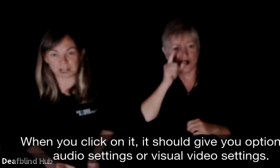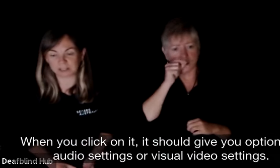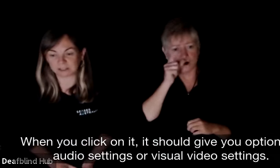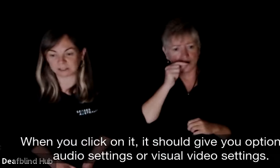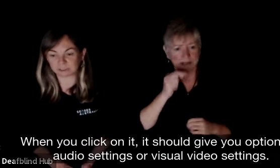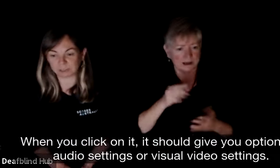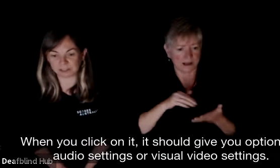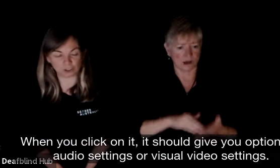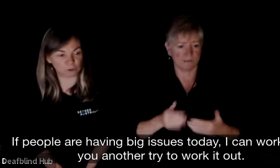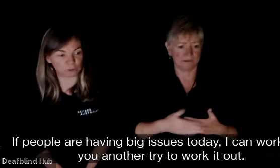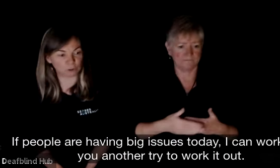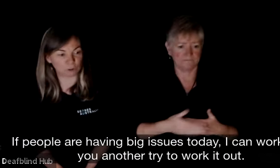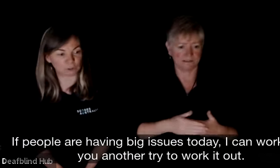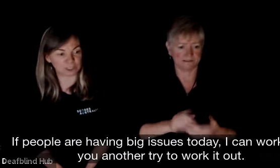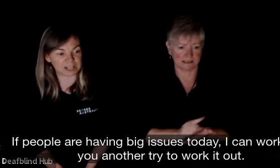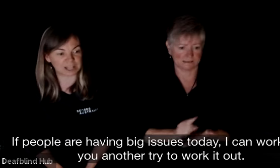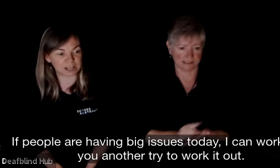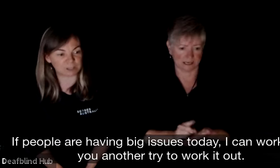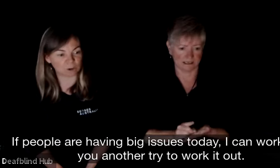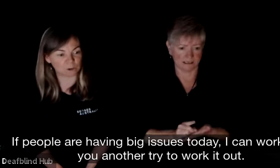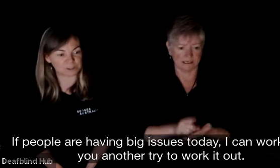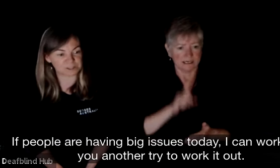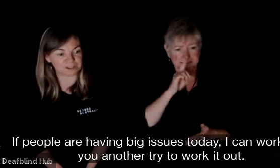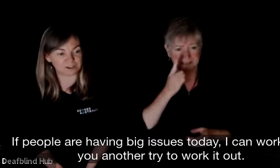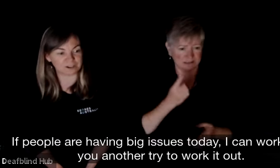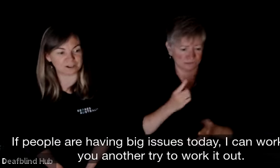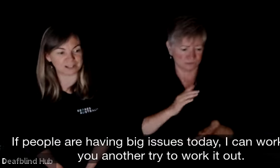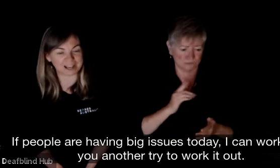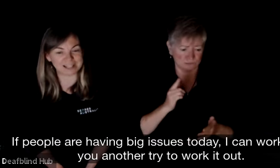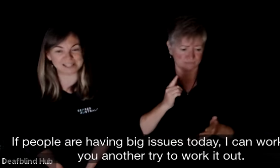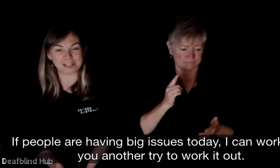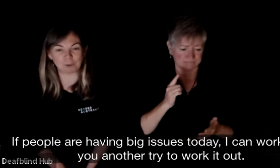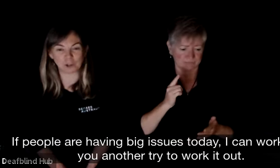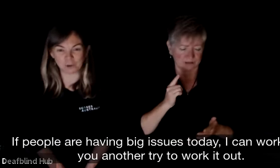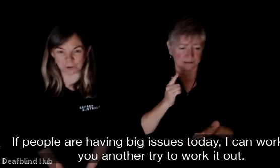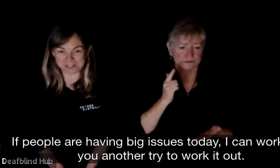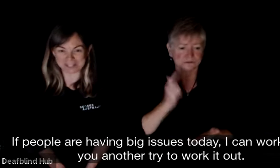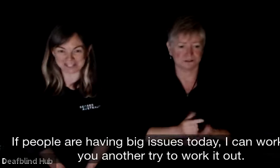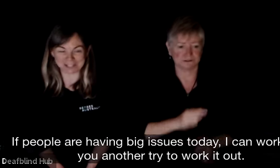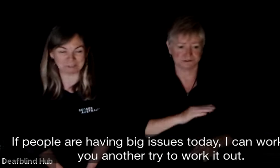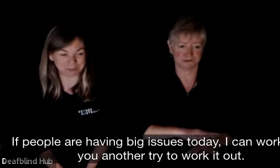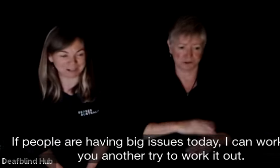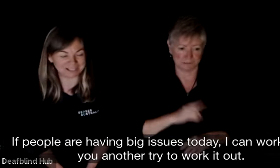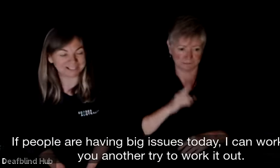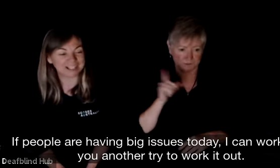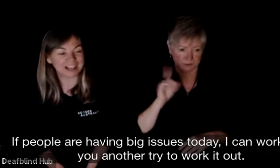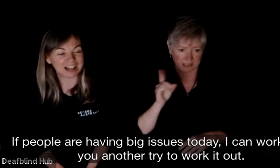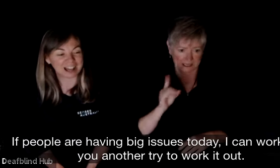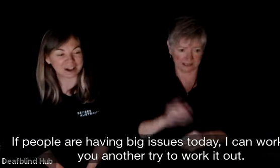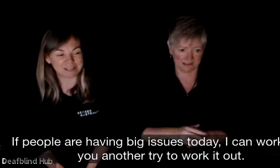out. We can't spend too long today, and because I can't see what you're seeing,